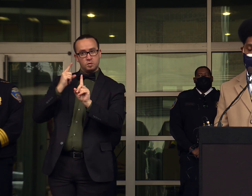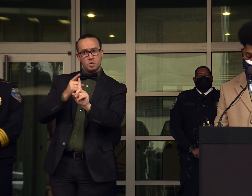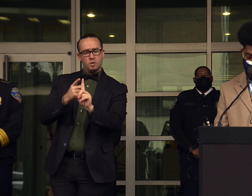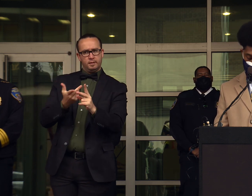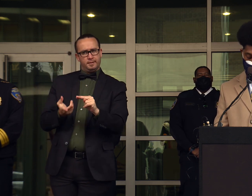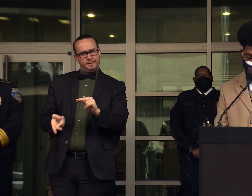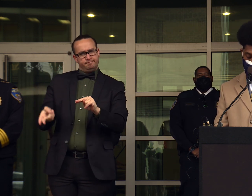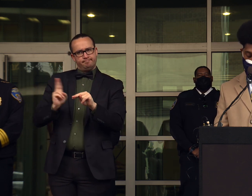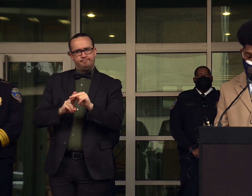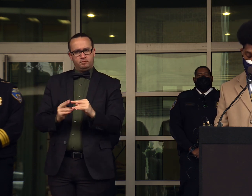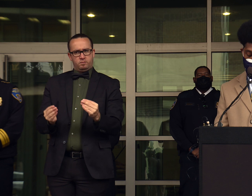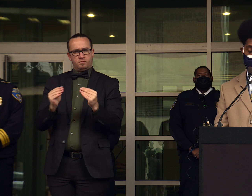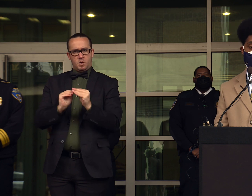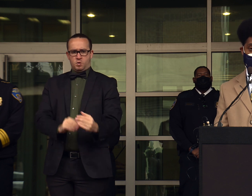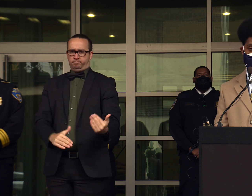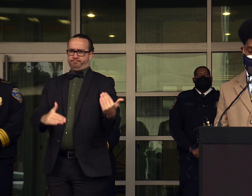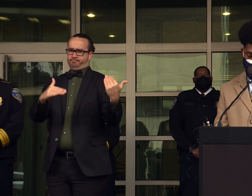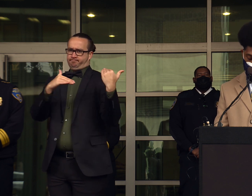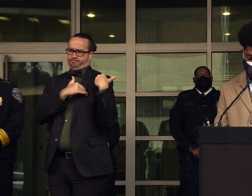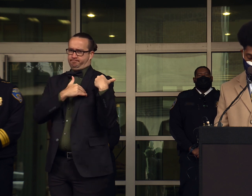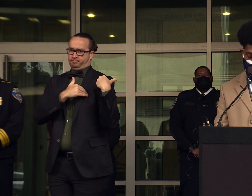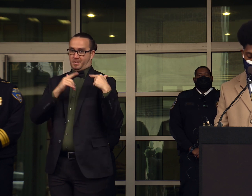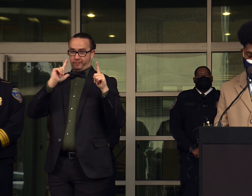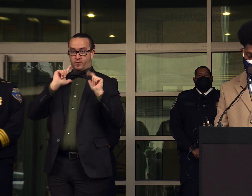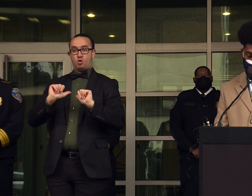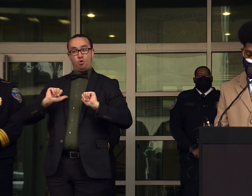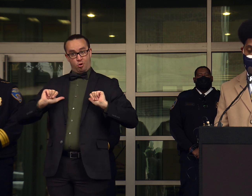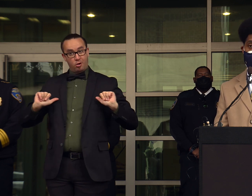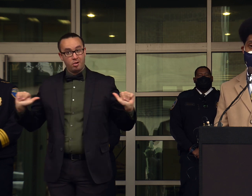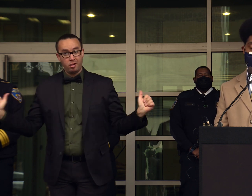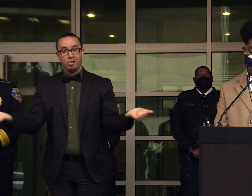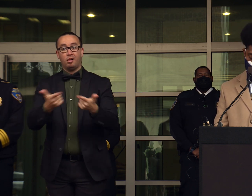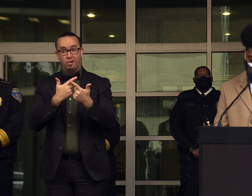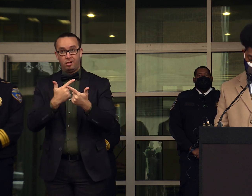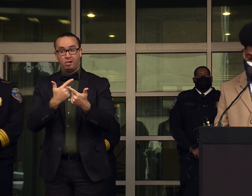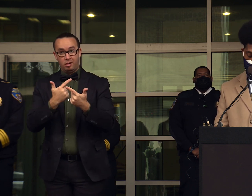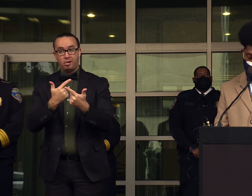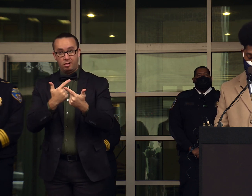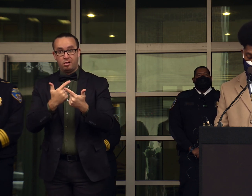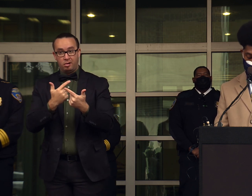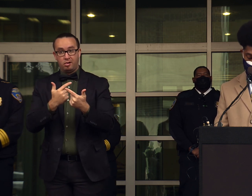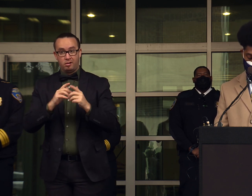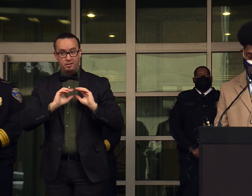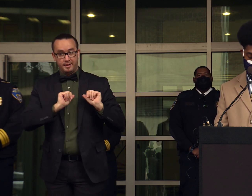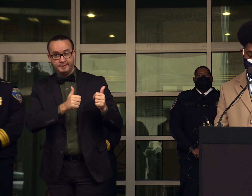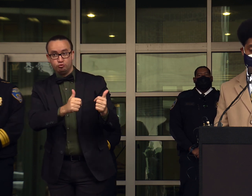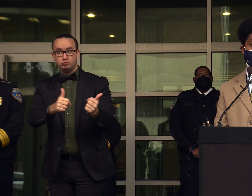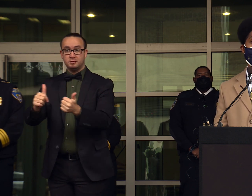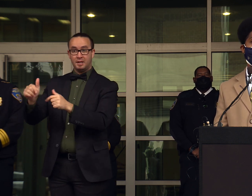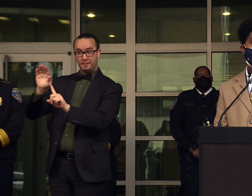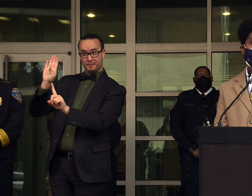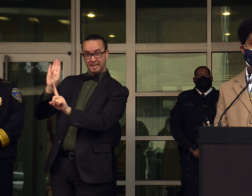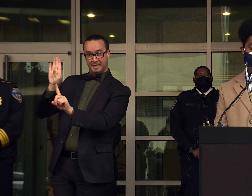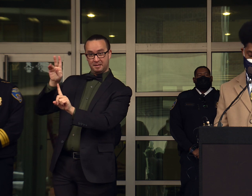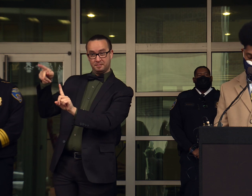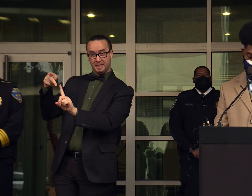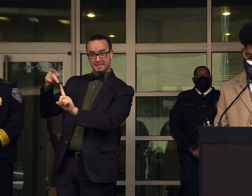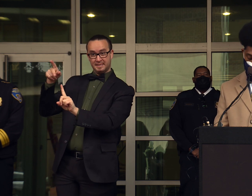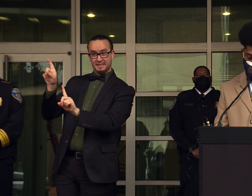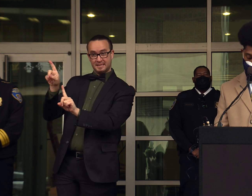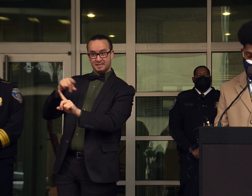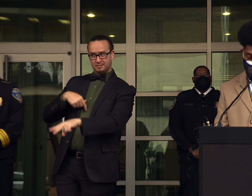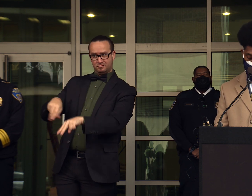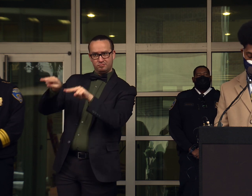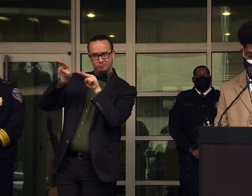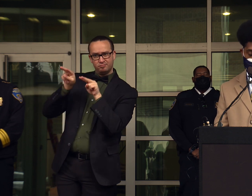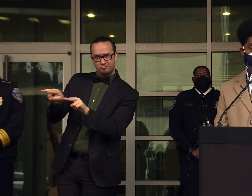be holding BPD accountable for faithfully adopting this strategy, being thoughtful and cognizant of the different geographies that they